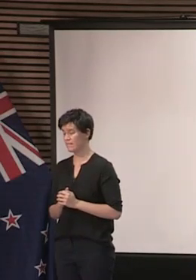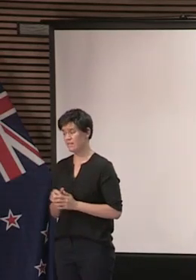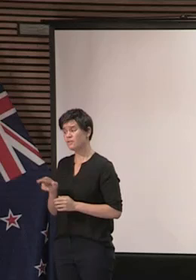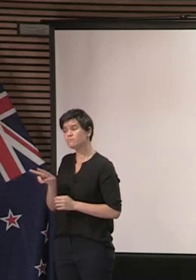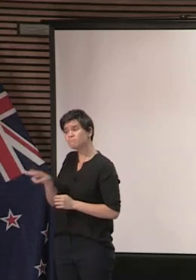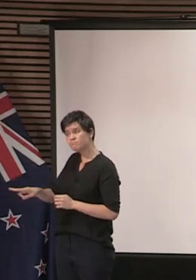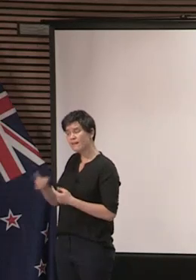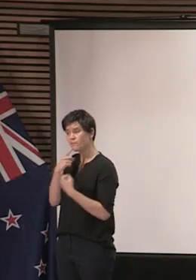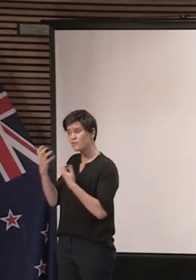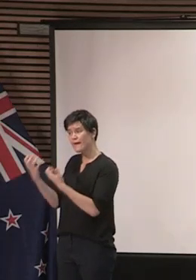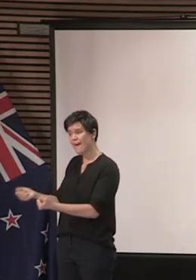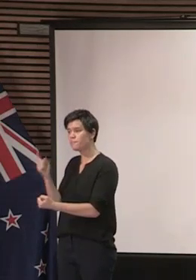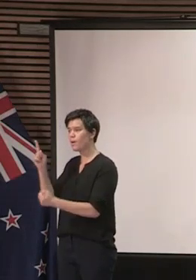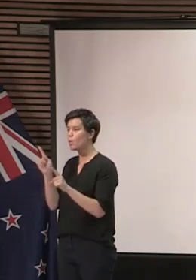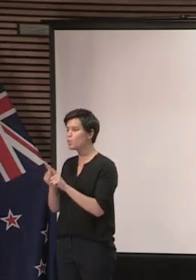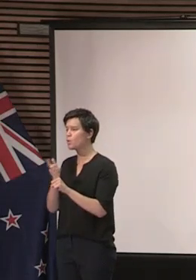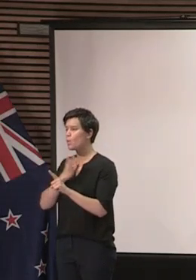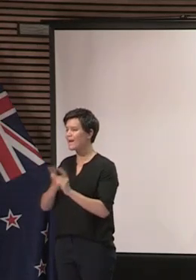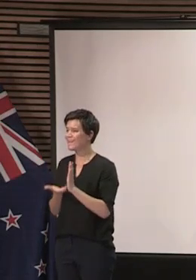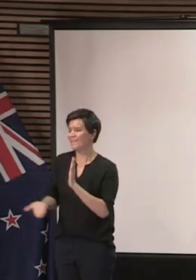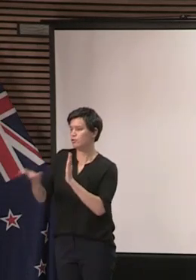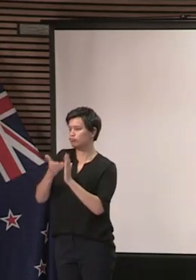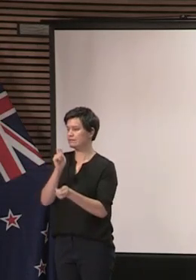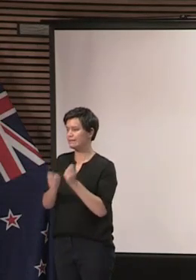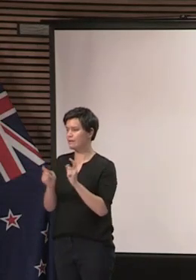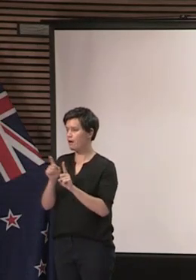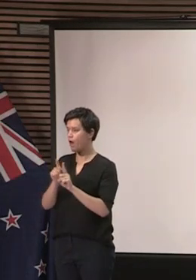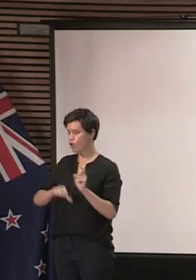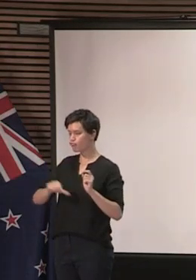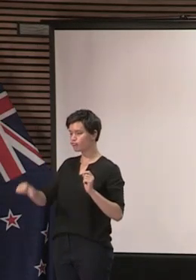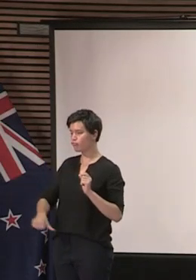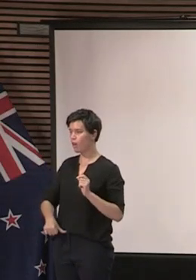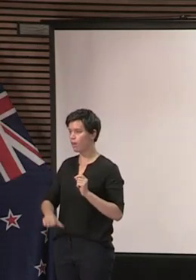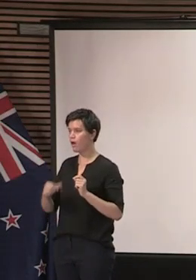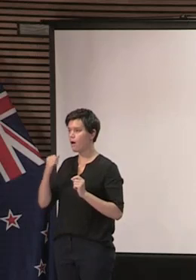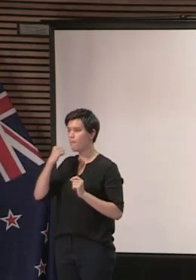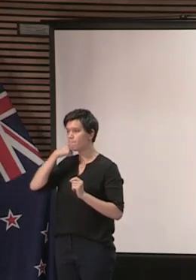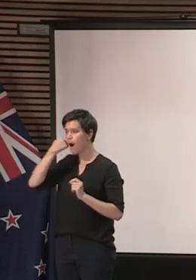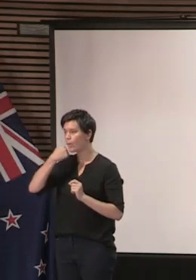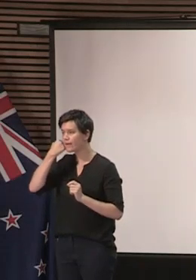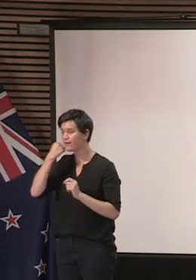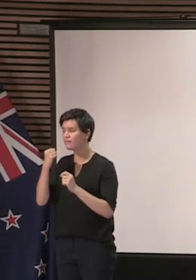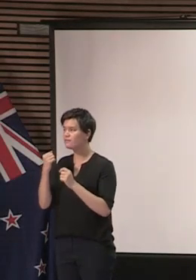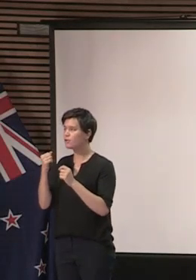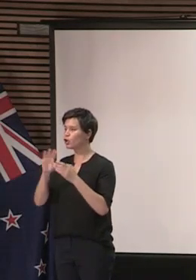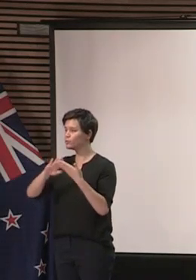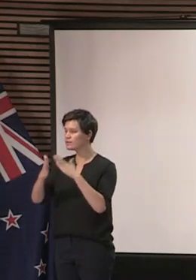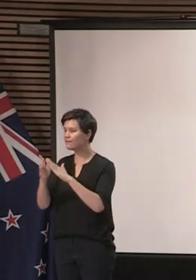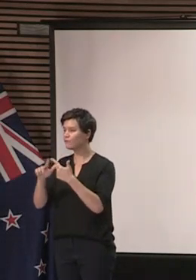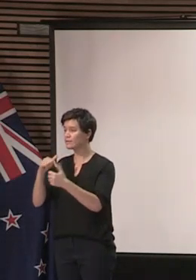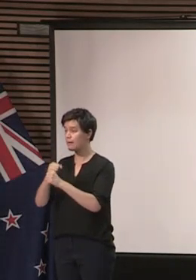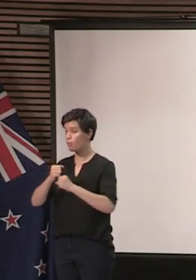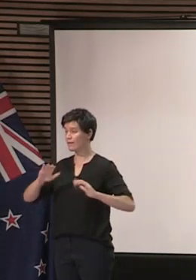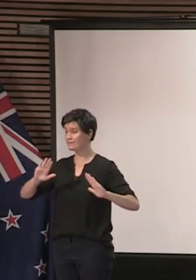some focused testing, and particularly in some of those more rural Māori communities in Tairāwhiti and Taranaki. And actually on